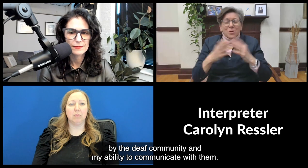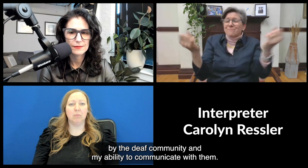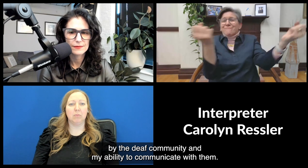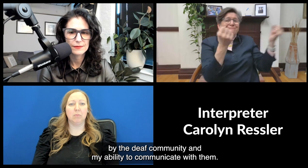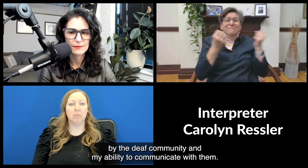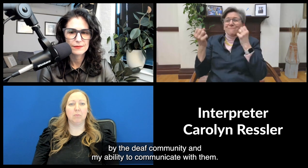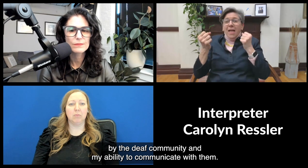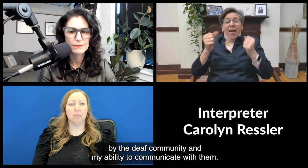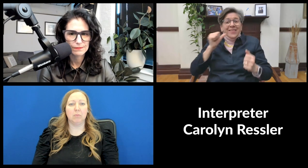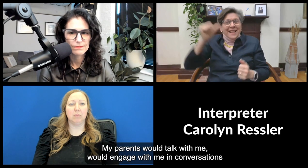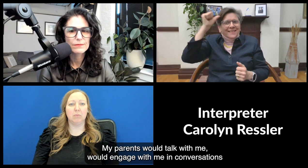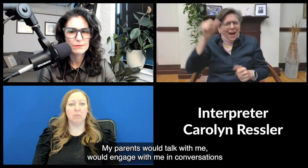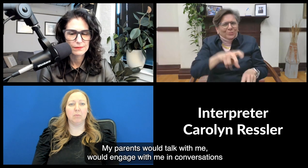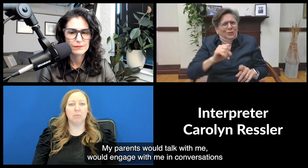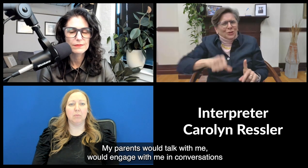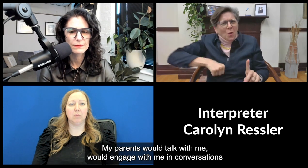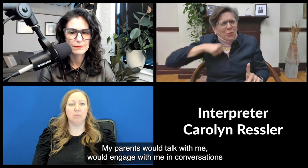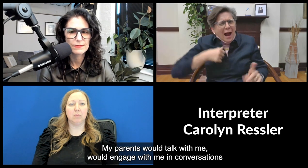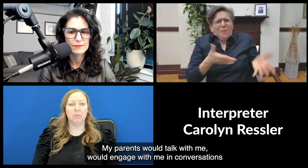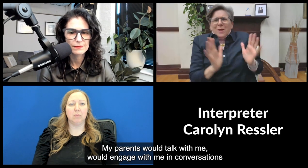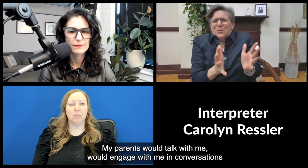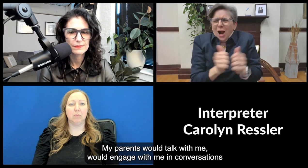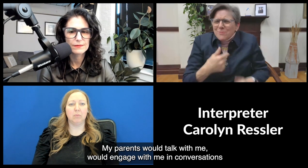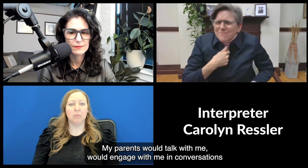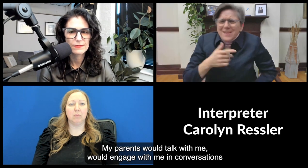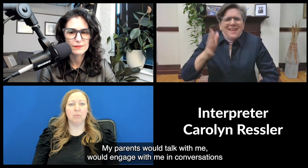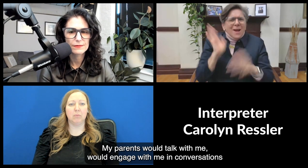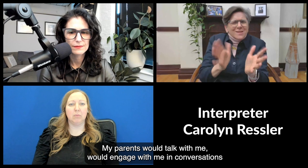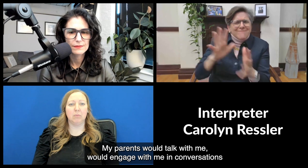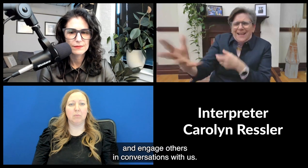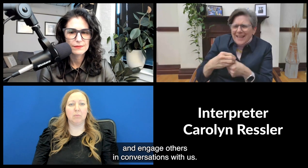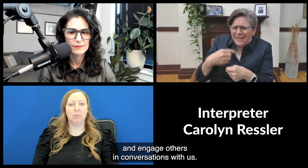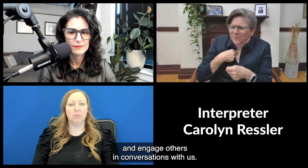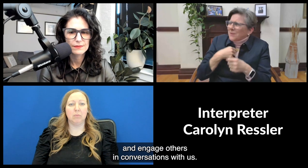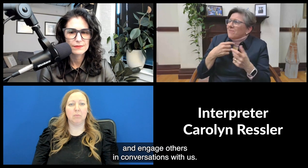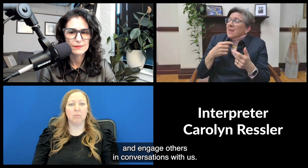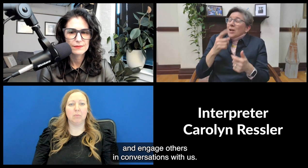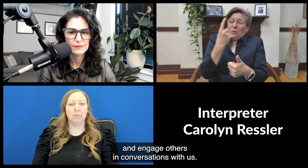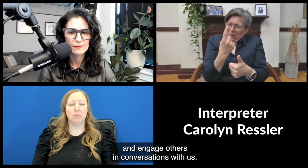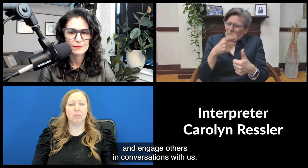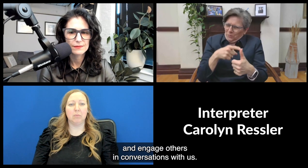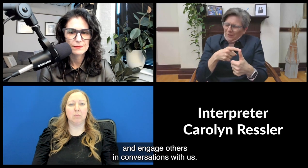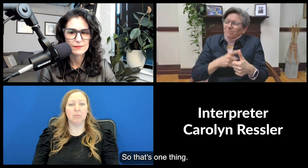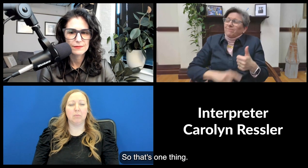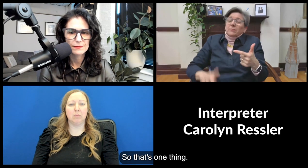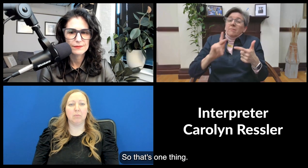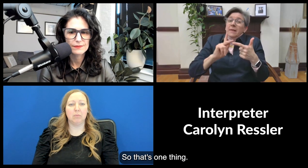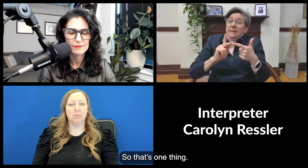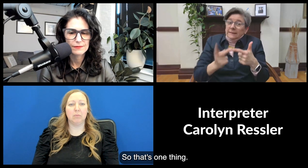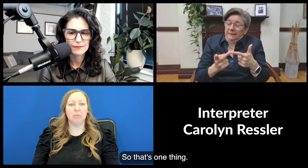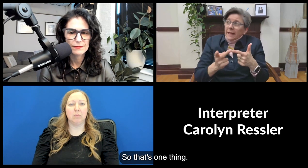I had a sense of being heard by the deaf community and my ability to communicate with them. My parents would talk with me, would engage with me in